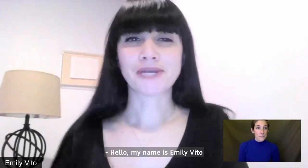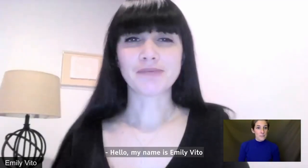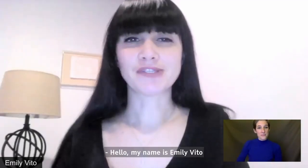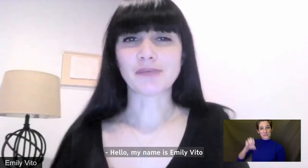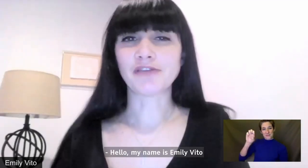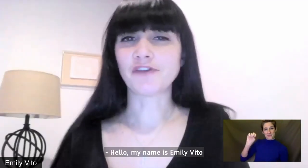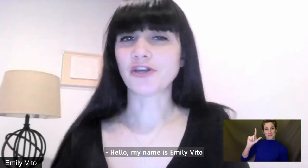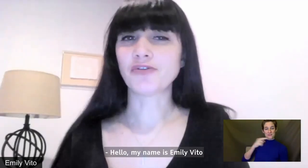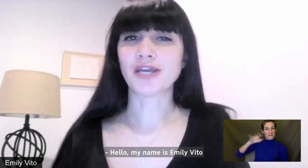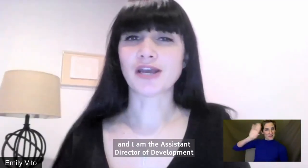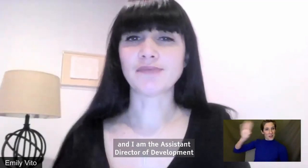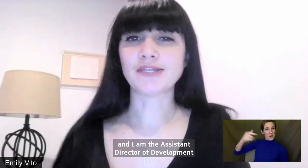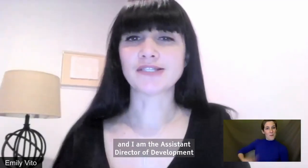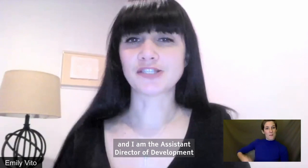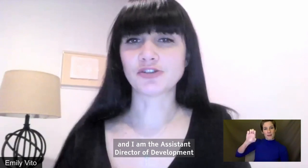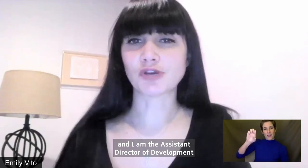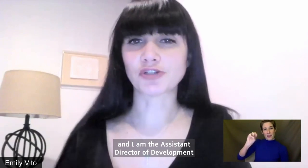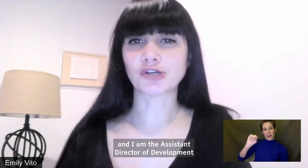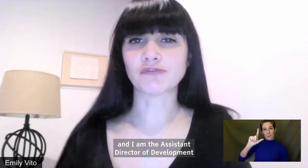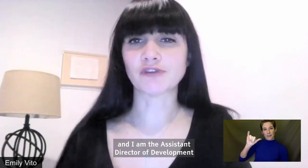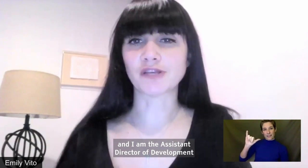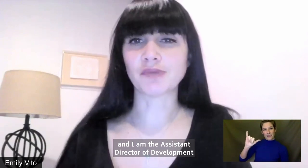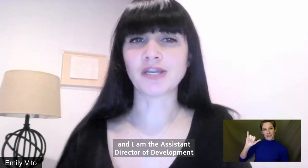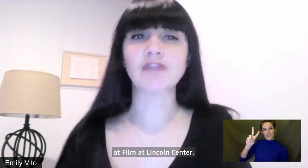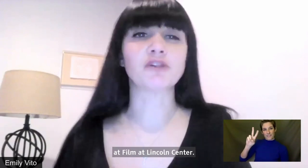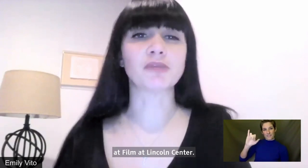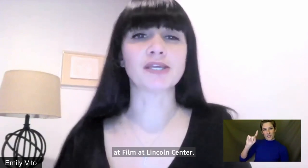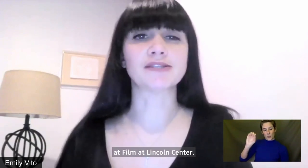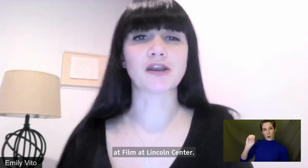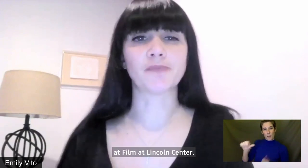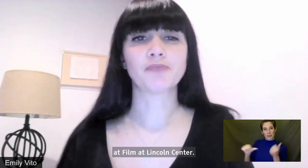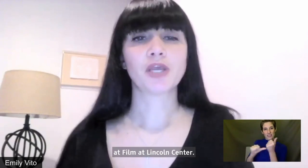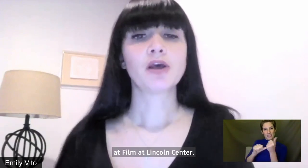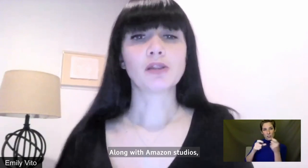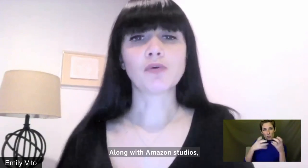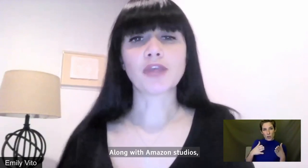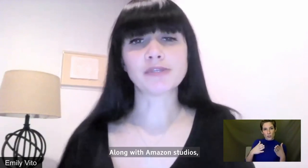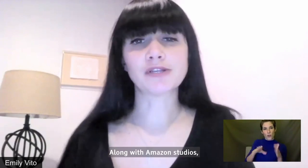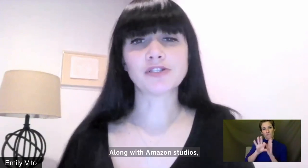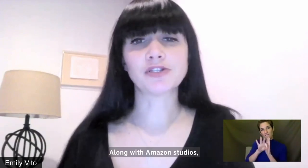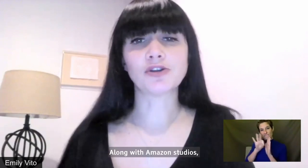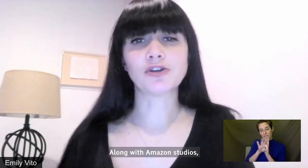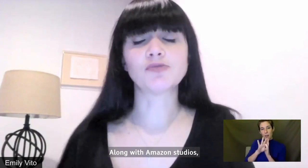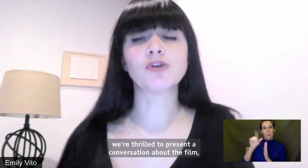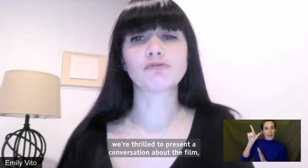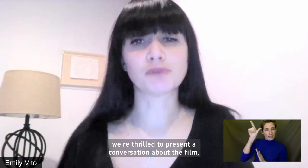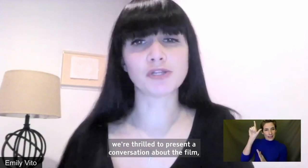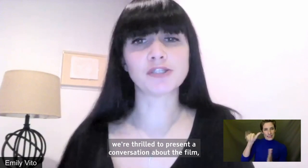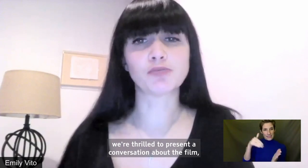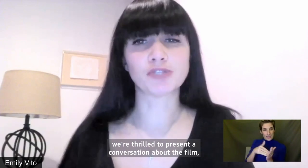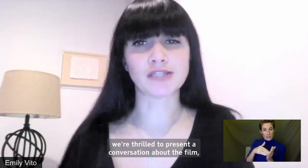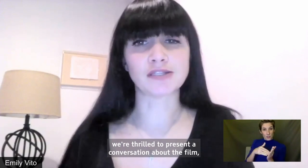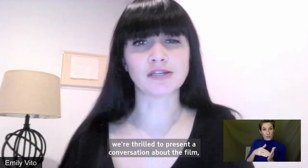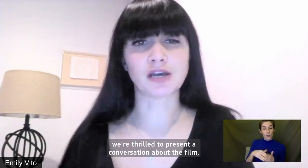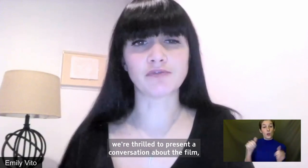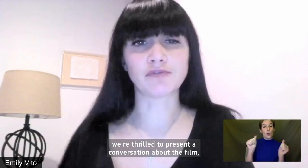Hello, my name is Emily Vito, and I am the Assistant Director of Development at Film at Lincoln Center. Along with Amazon Studios, we are thrilled